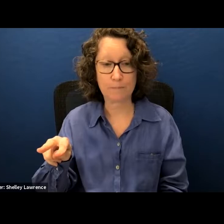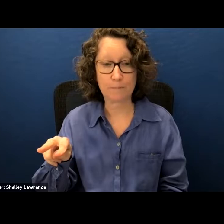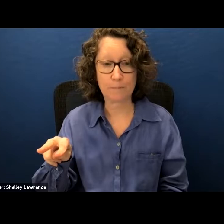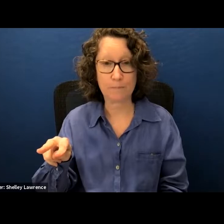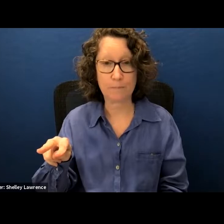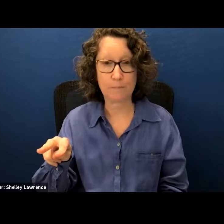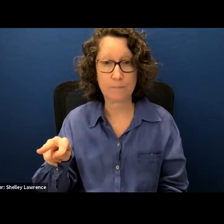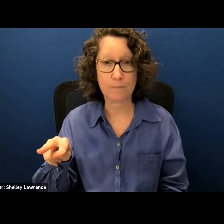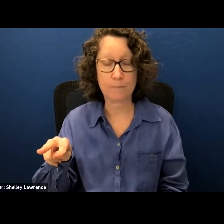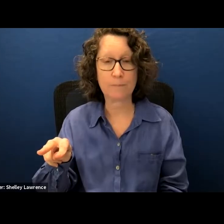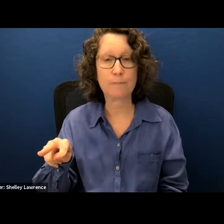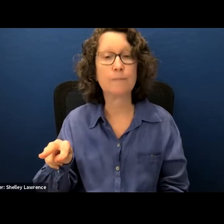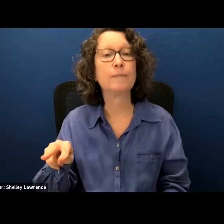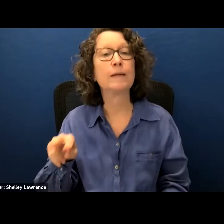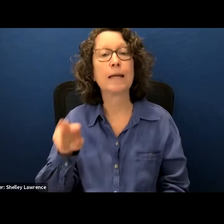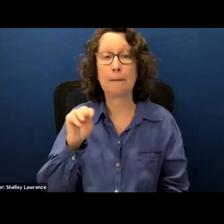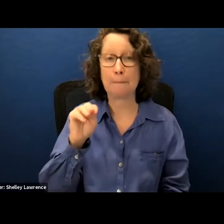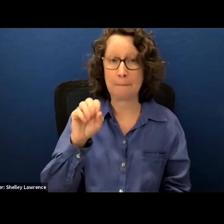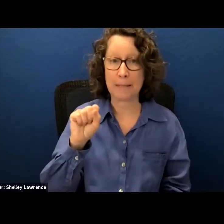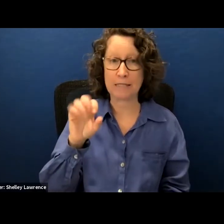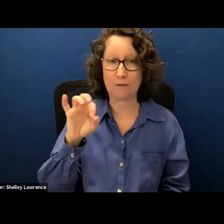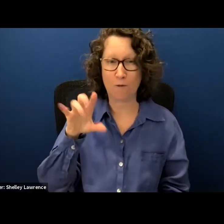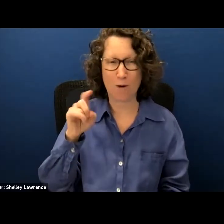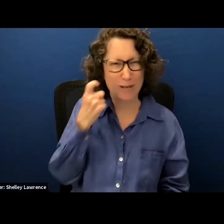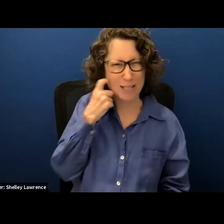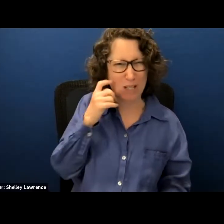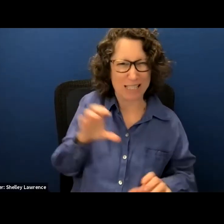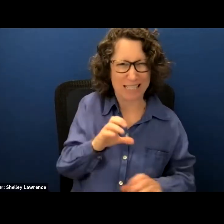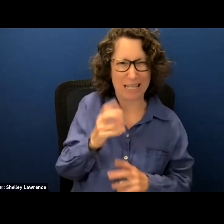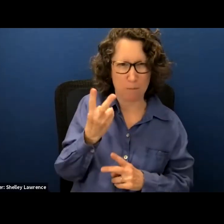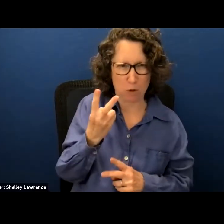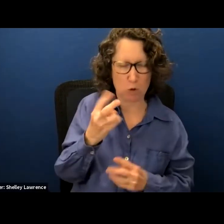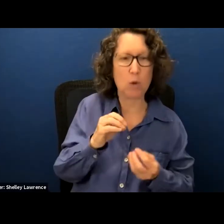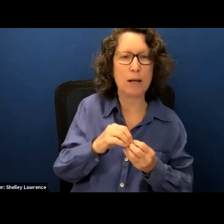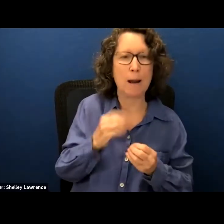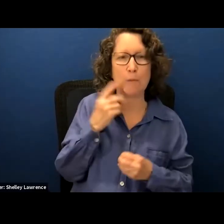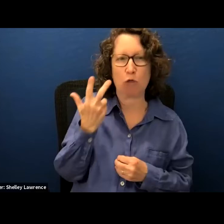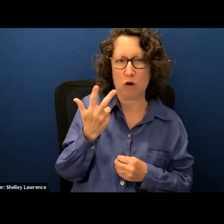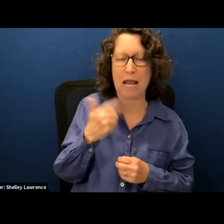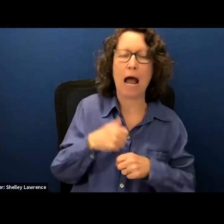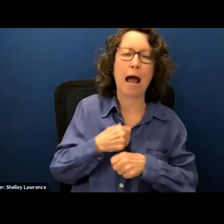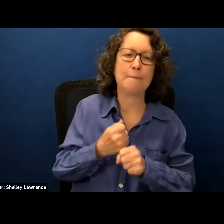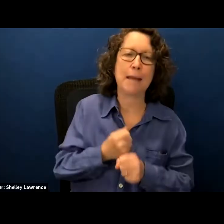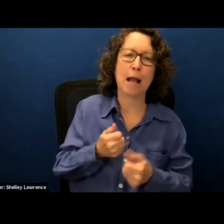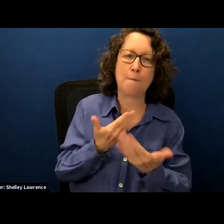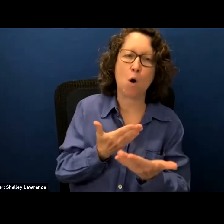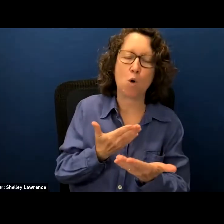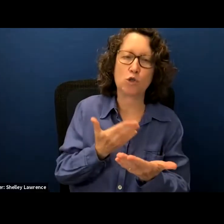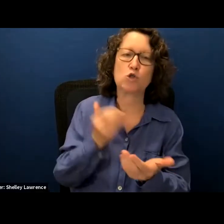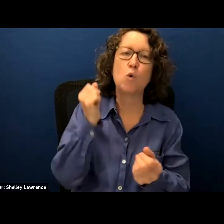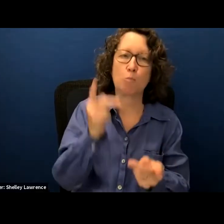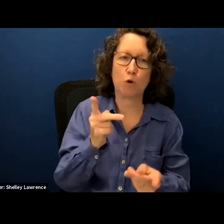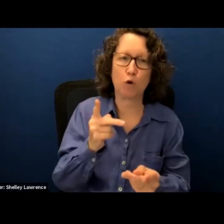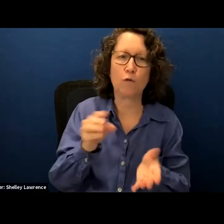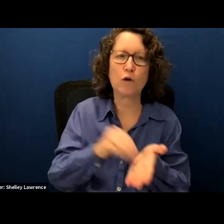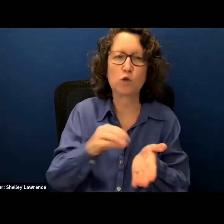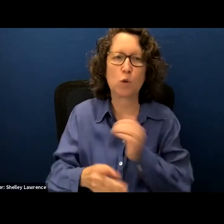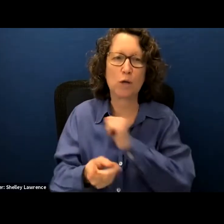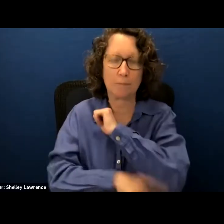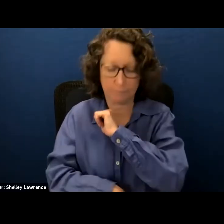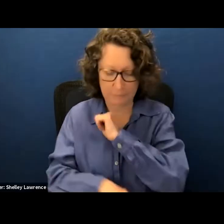Ms. Ford, please. Thank you. We just did number 2. This is number 3. I make a motion to approve Student Discipline Ed